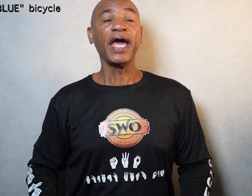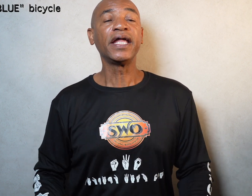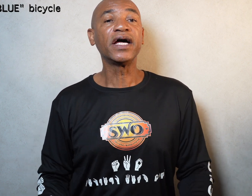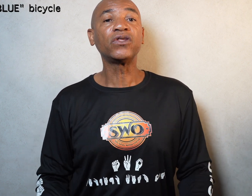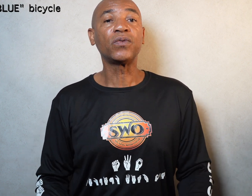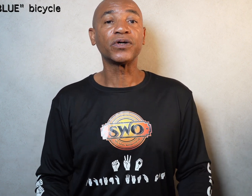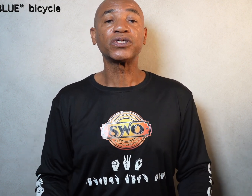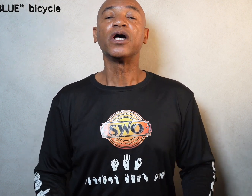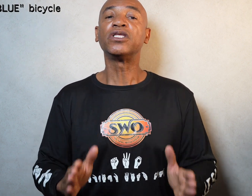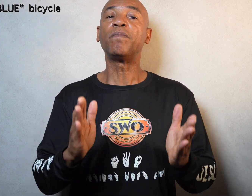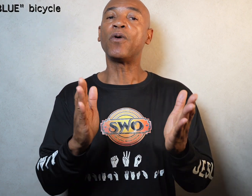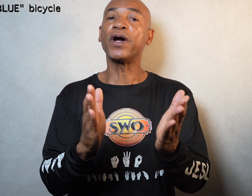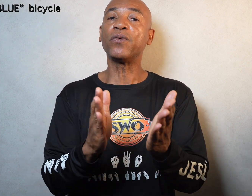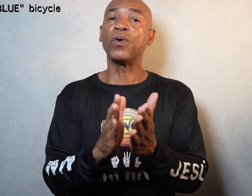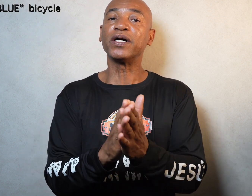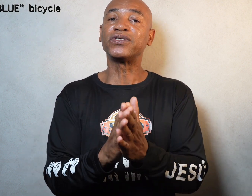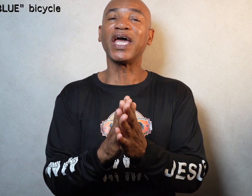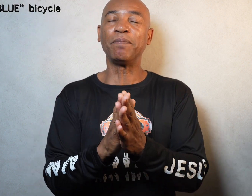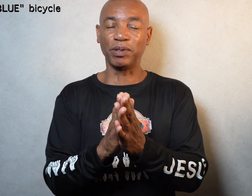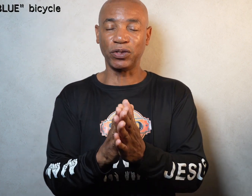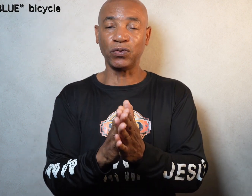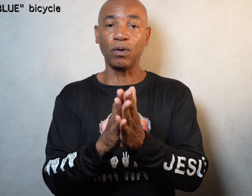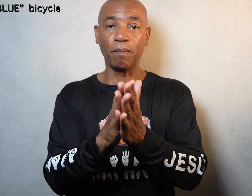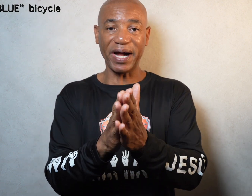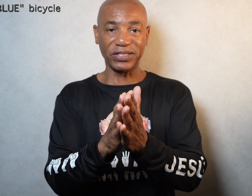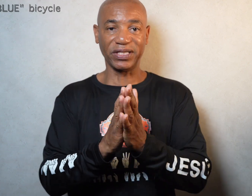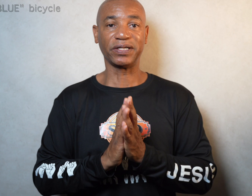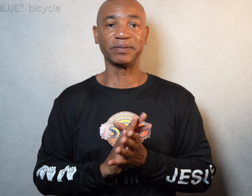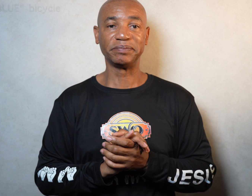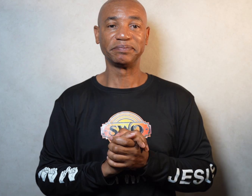In other words, the boy wants a blue bicycle.